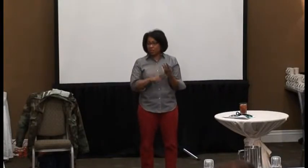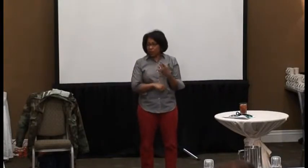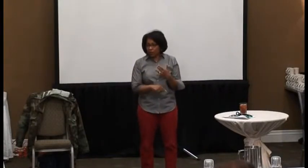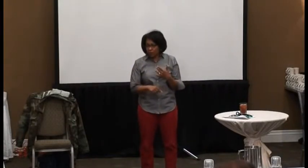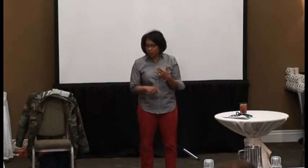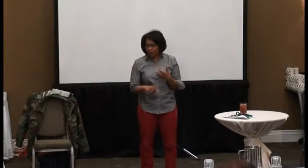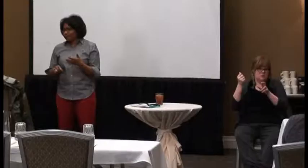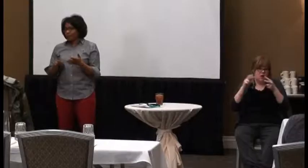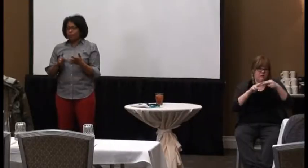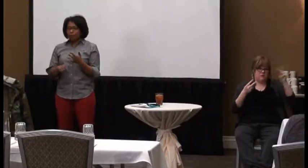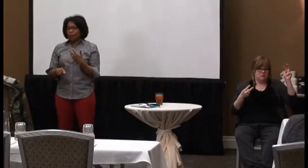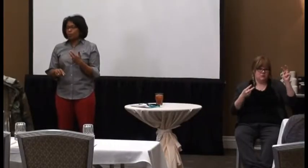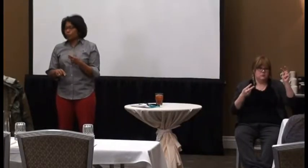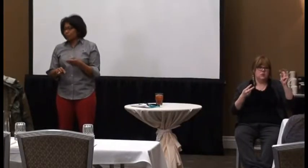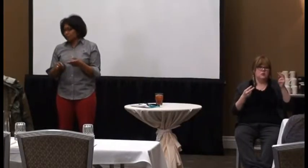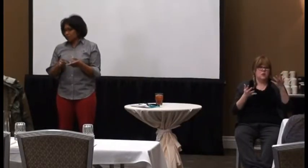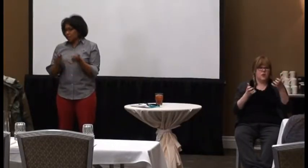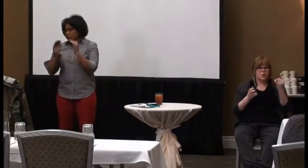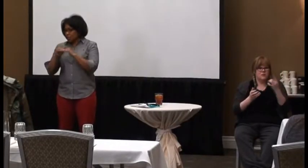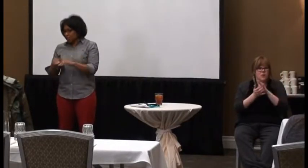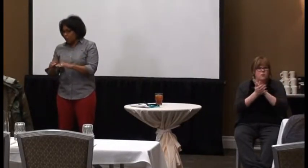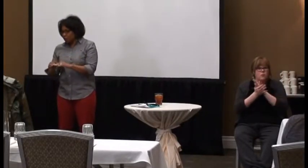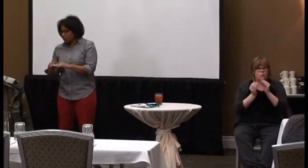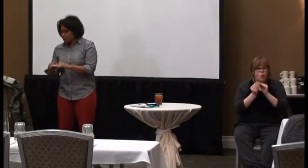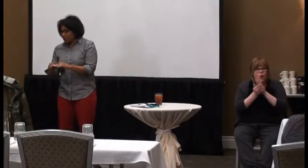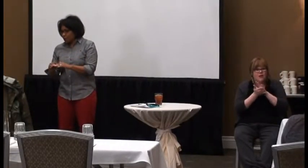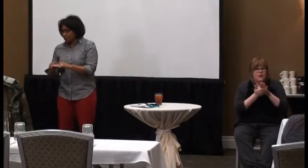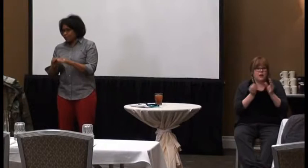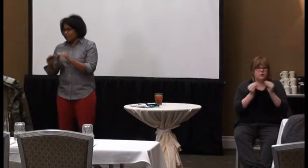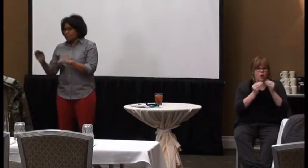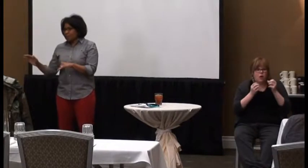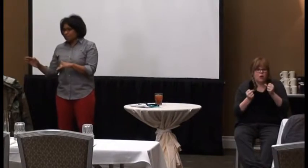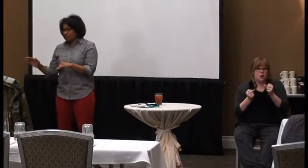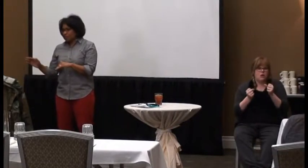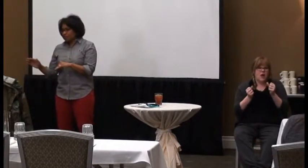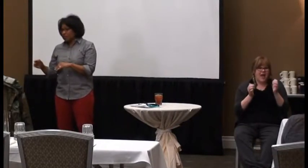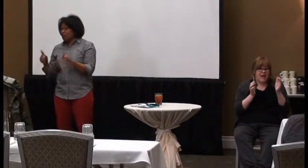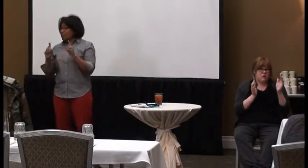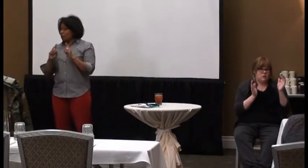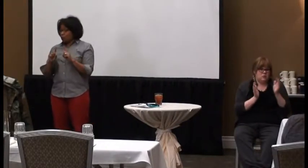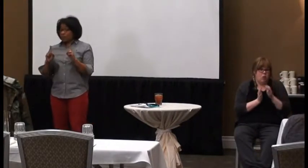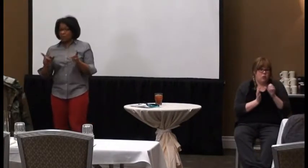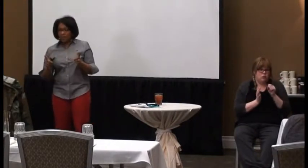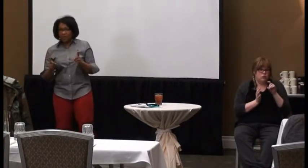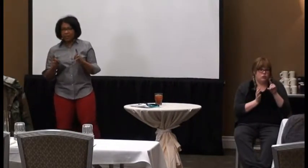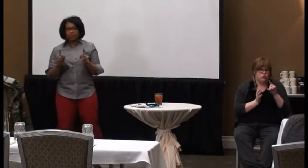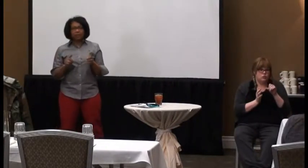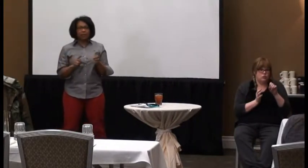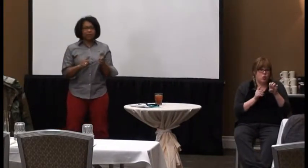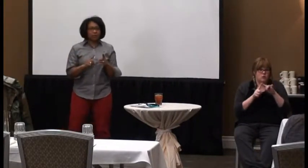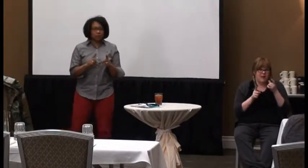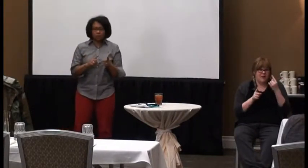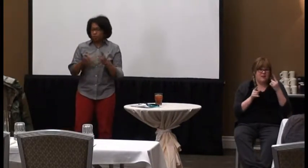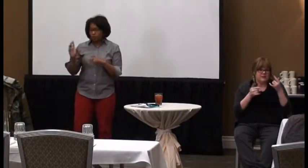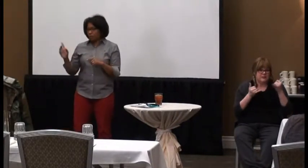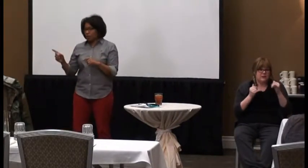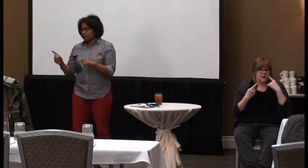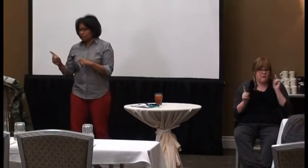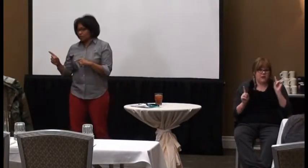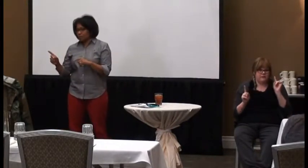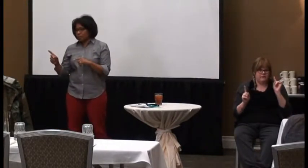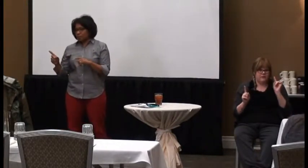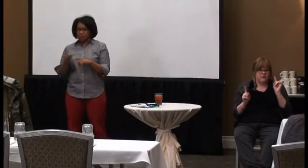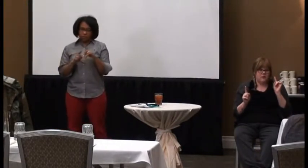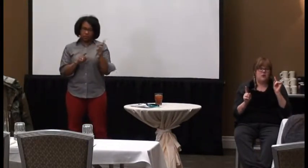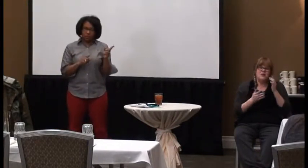that was cleaner, more potent, a smaller dose, and just effective. But what's funny is some kids don't do well